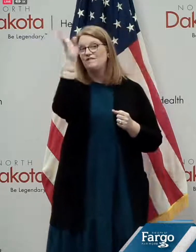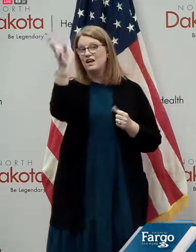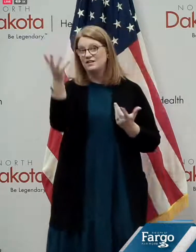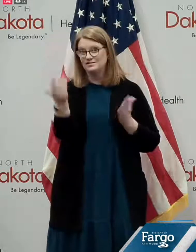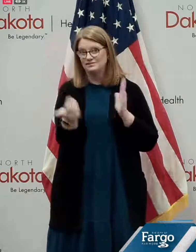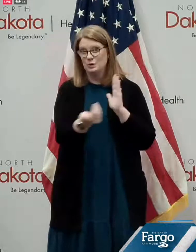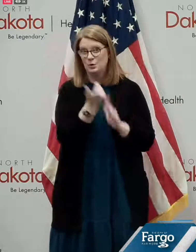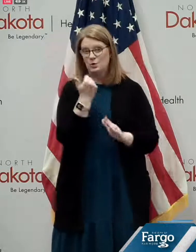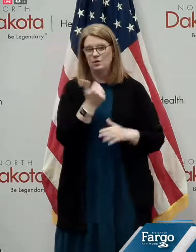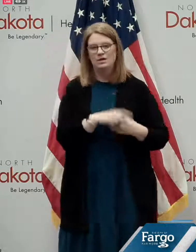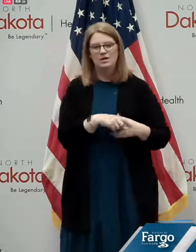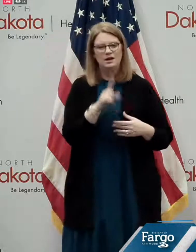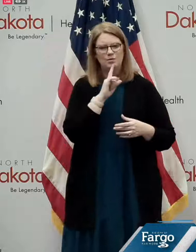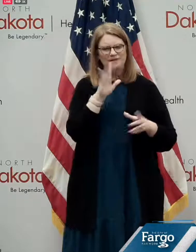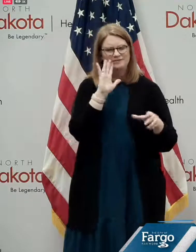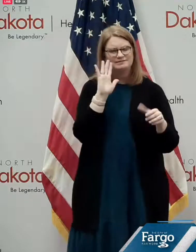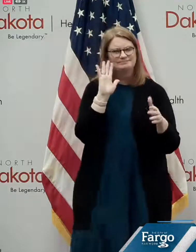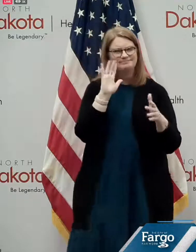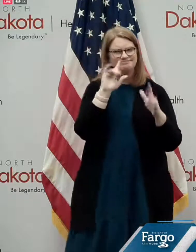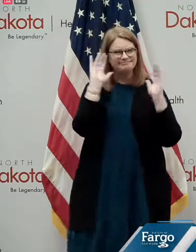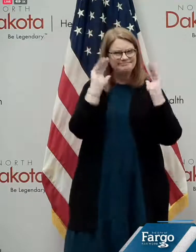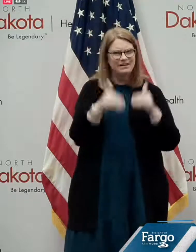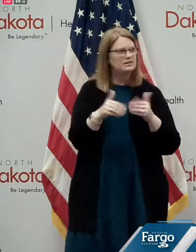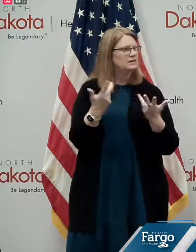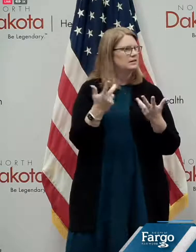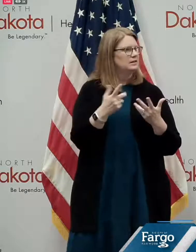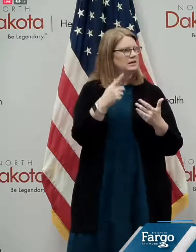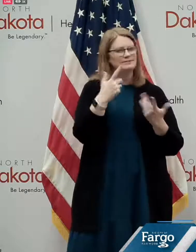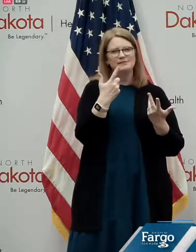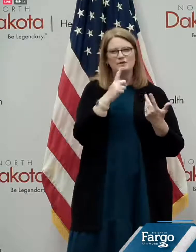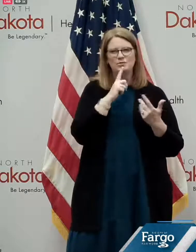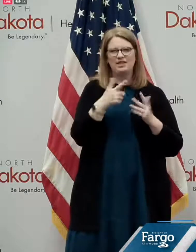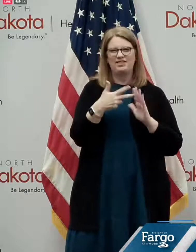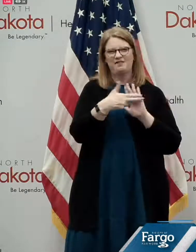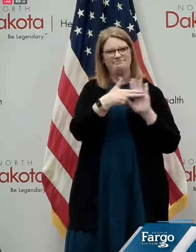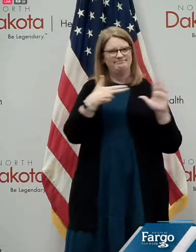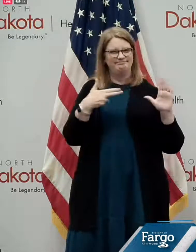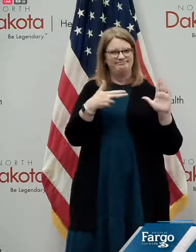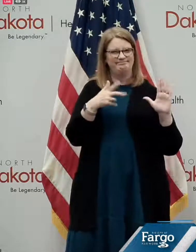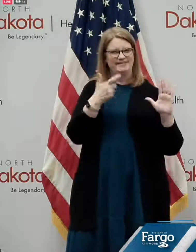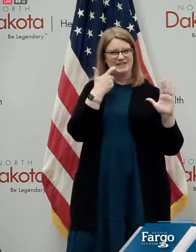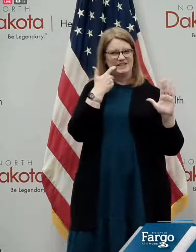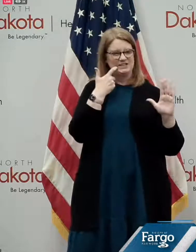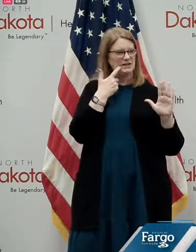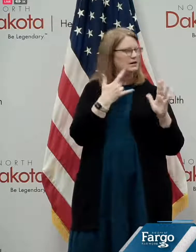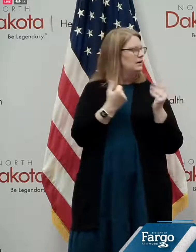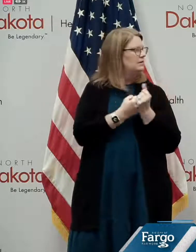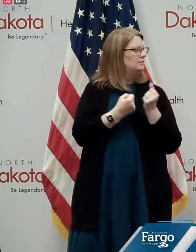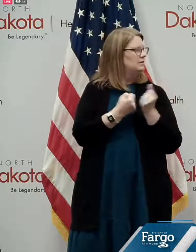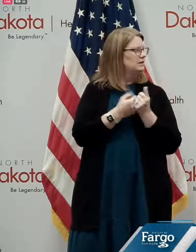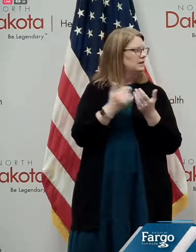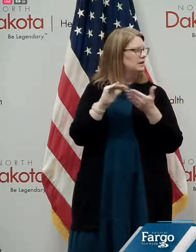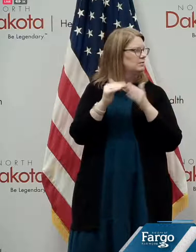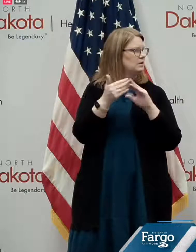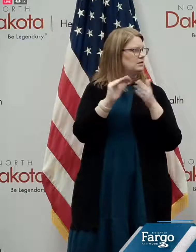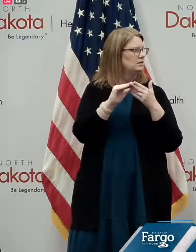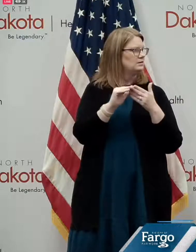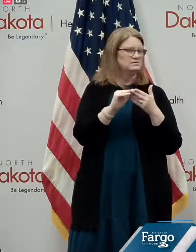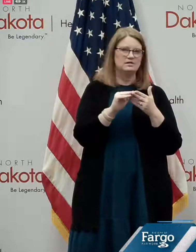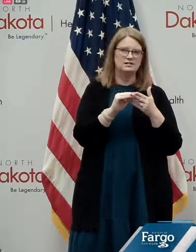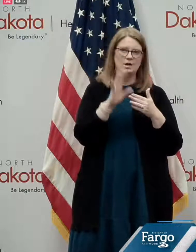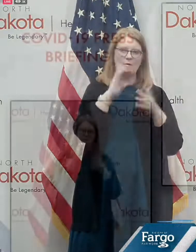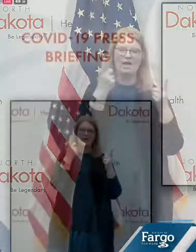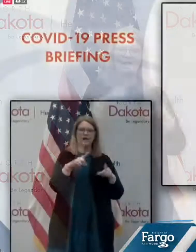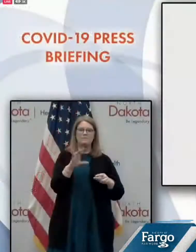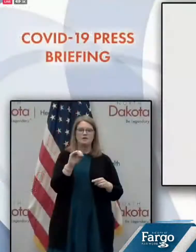event dedicated to eliminating the shame and stigma of the disease of addiction and empowering communities to support recovery, will happen on